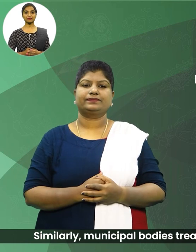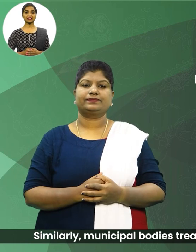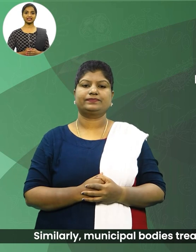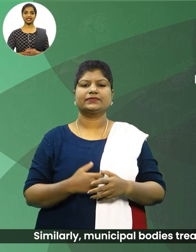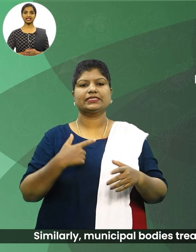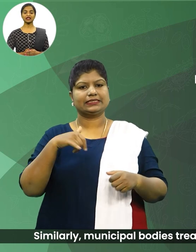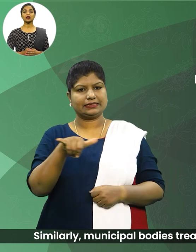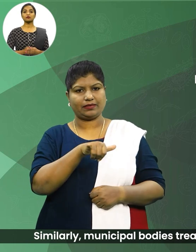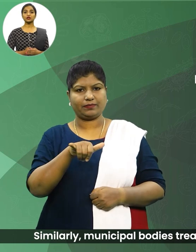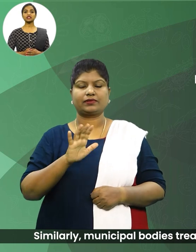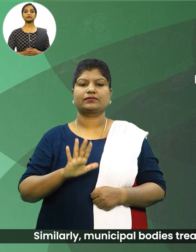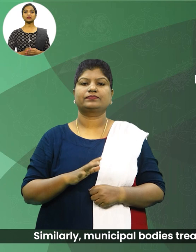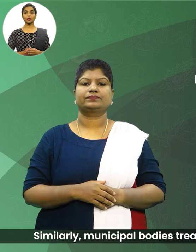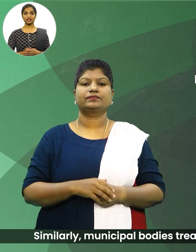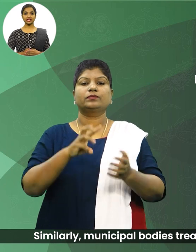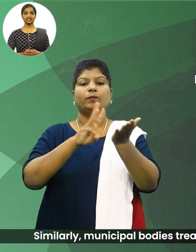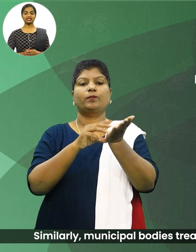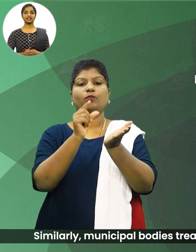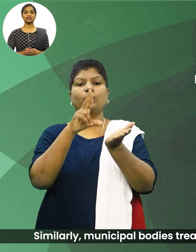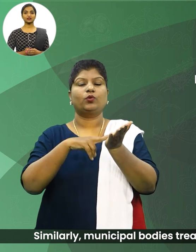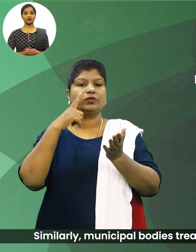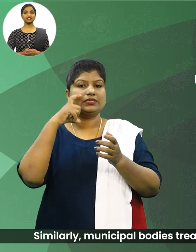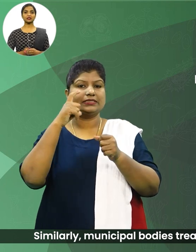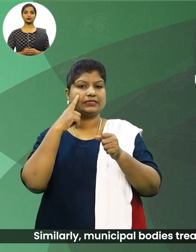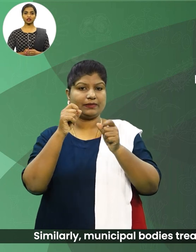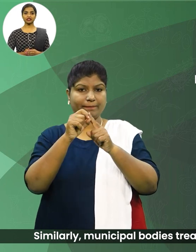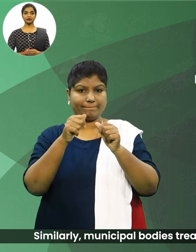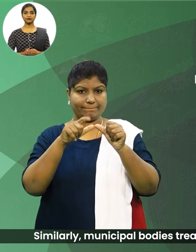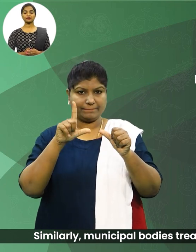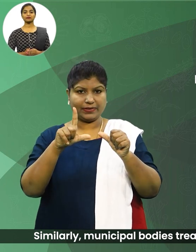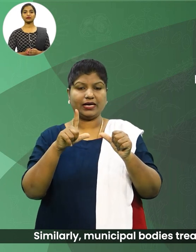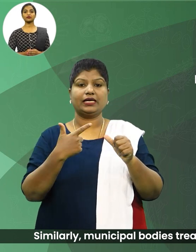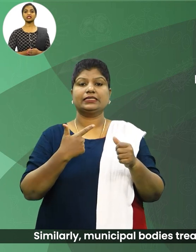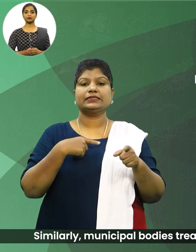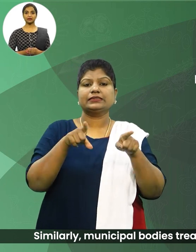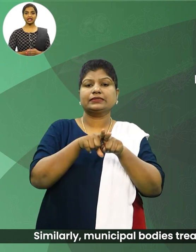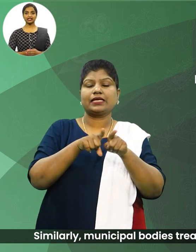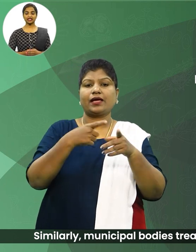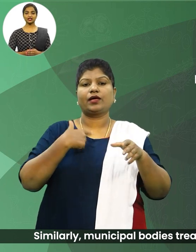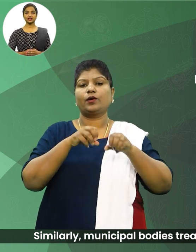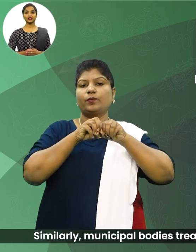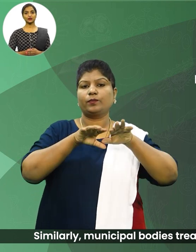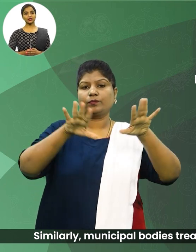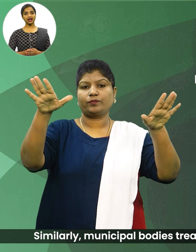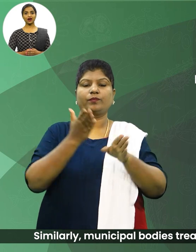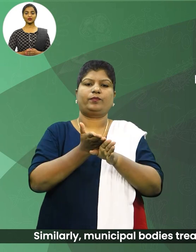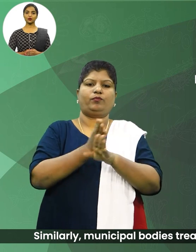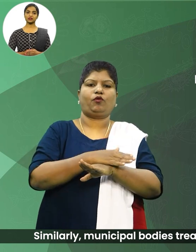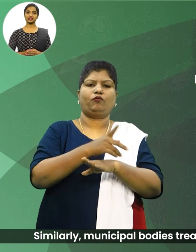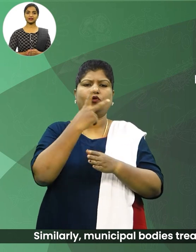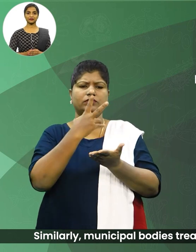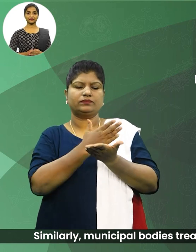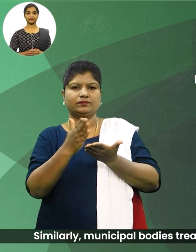Similarly, municipal bodies treat the water before supplying it to the